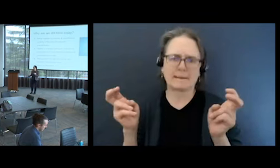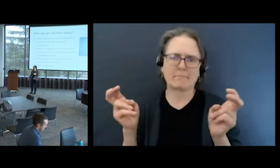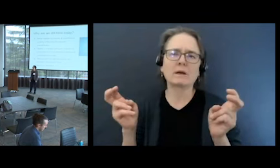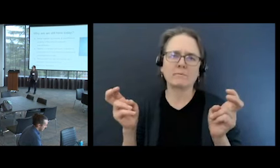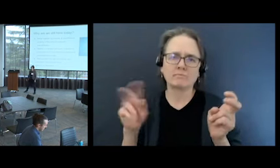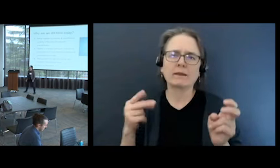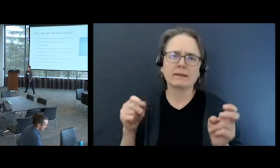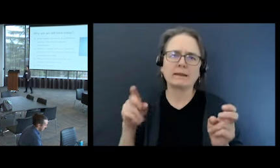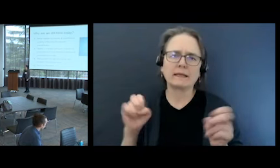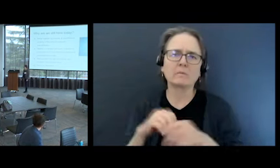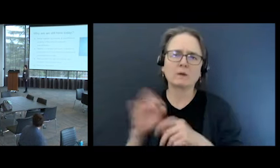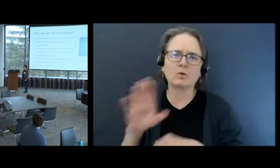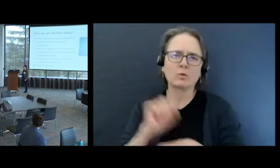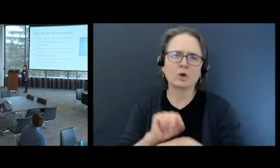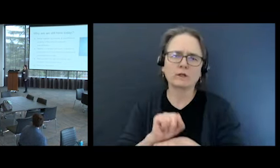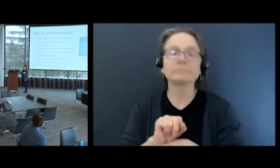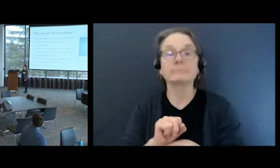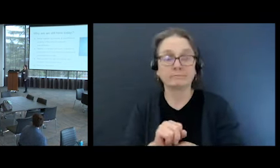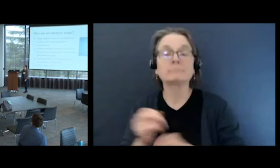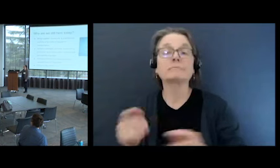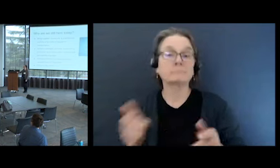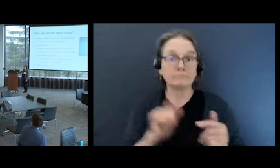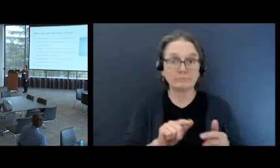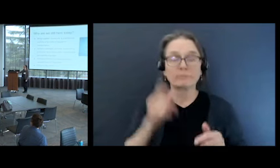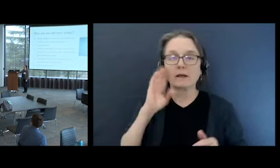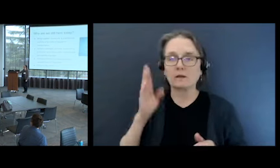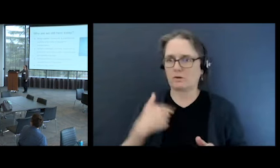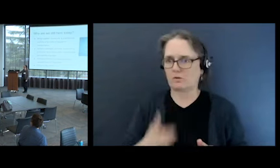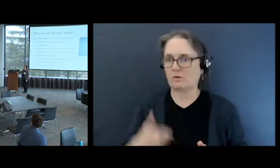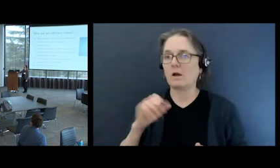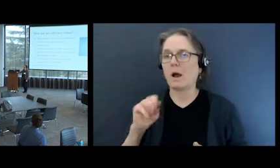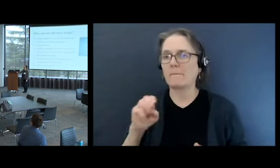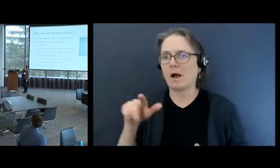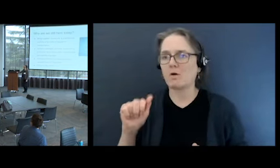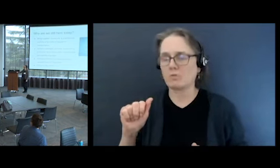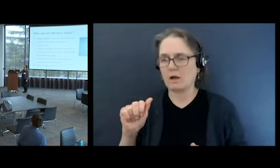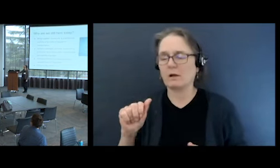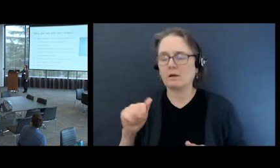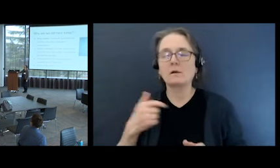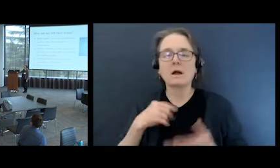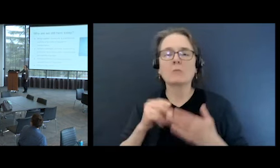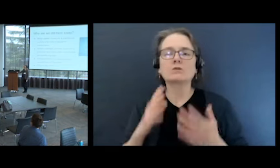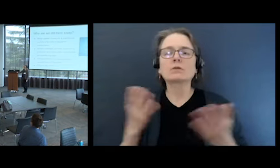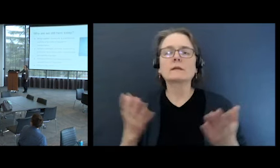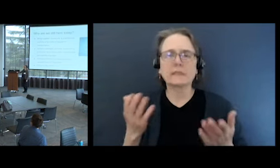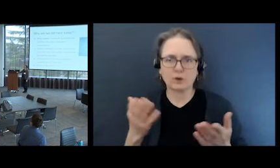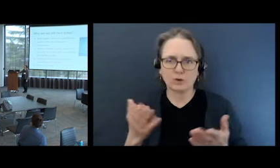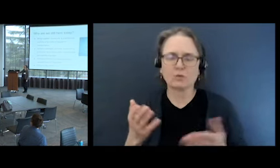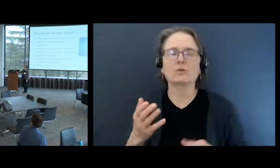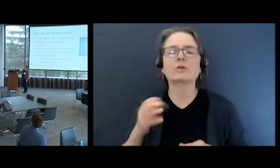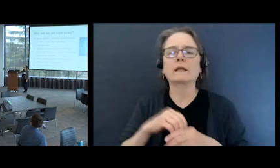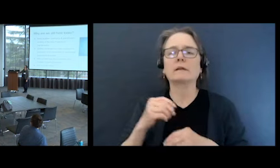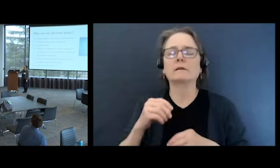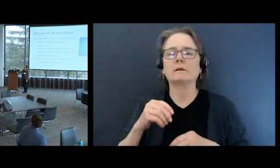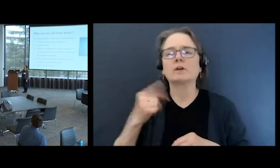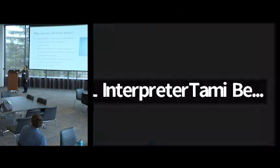Hi, my name is Amara Skirmerhorn. I'm a student at Seattle Central College in the graphic design program. I'm also the executive of